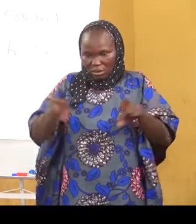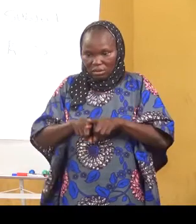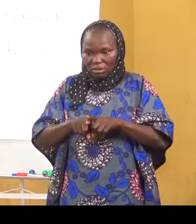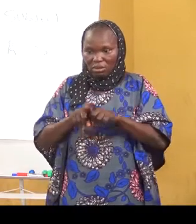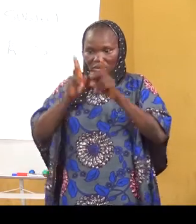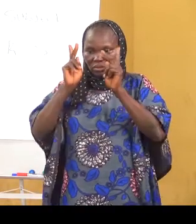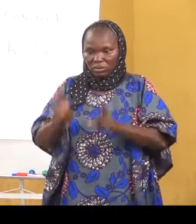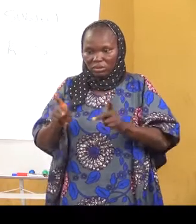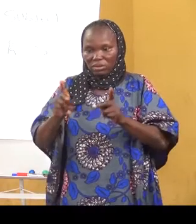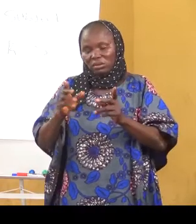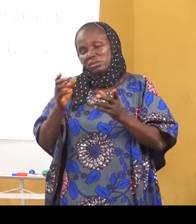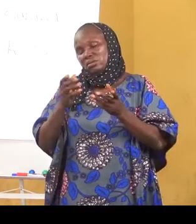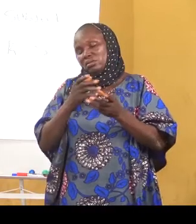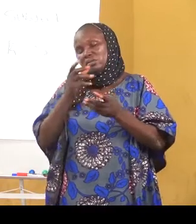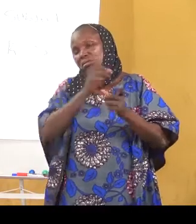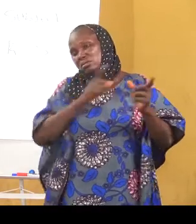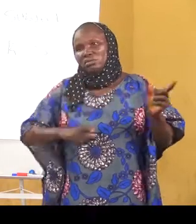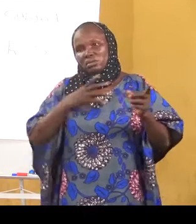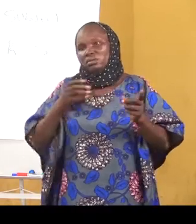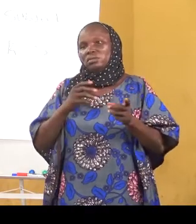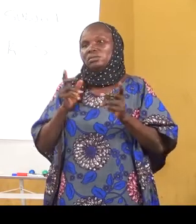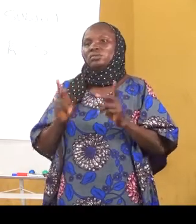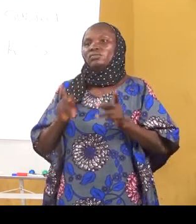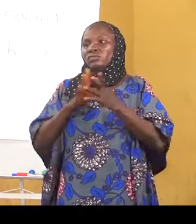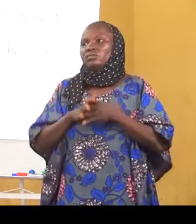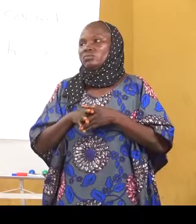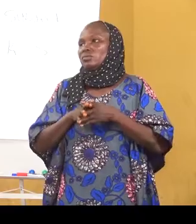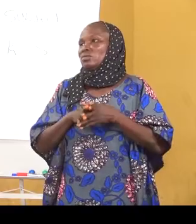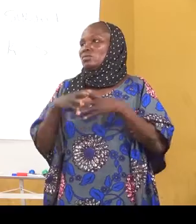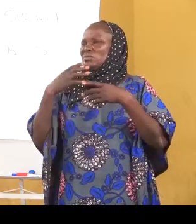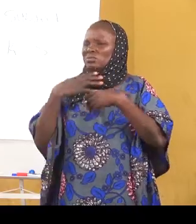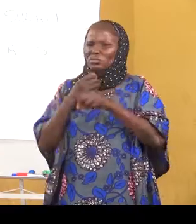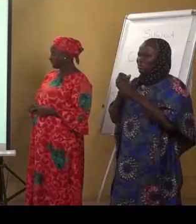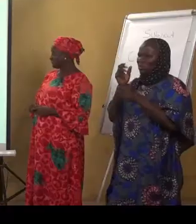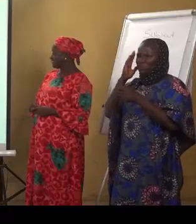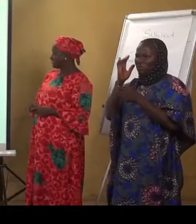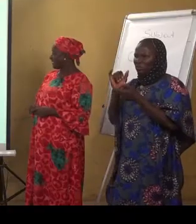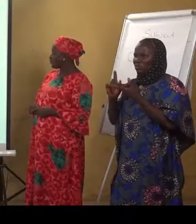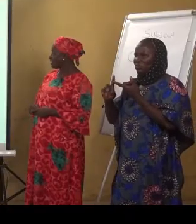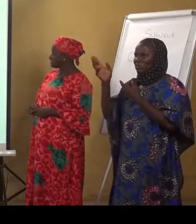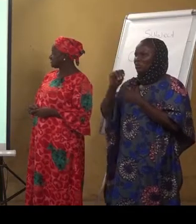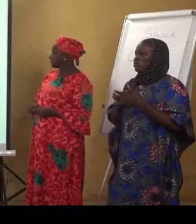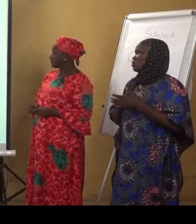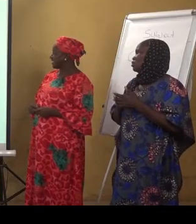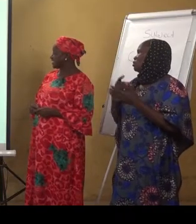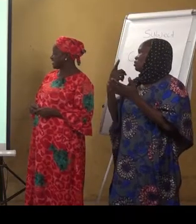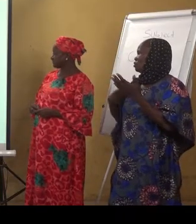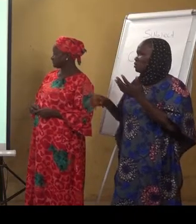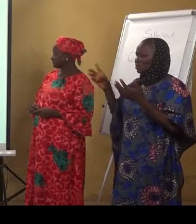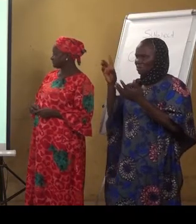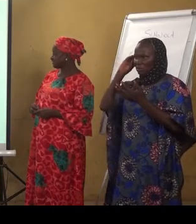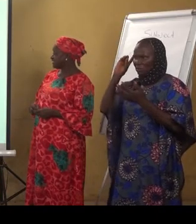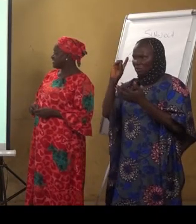for him to return Onesimus to his master, Philemon. Now, what did he do